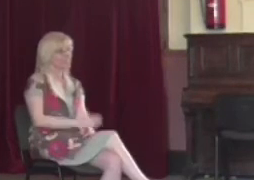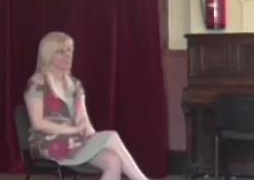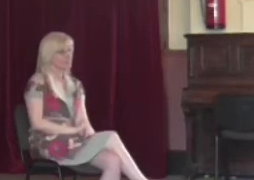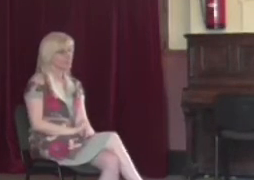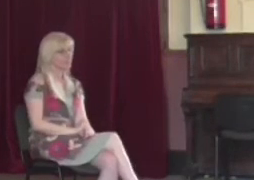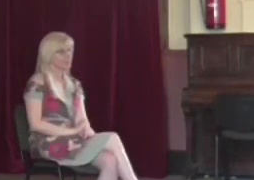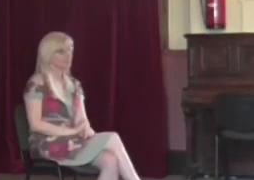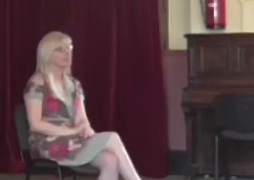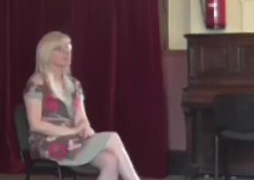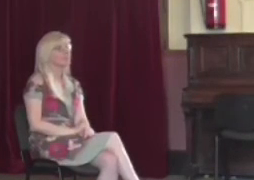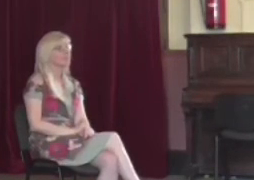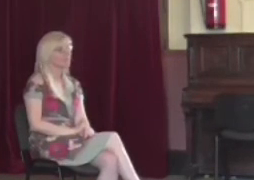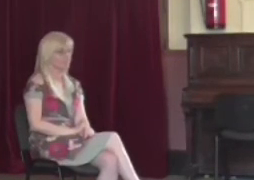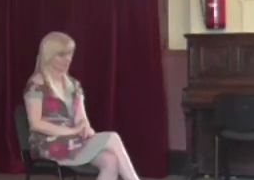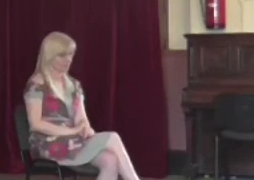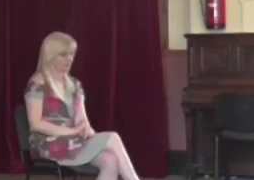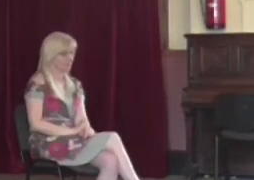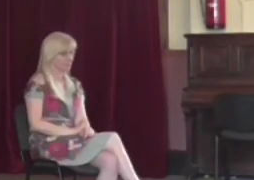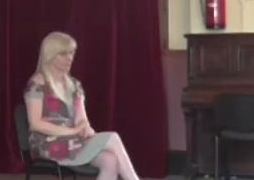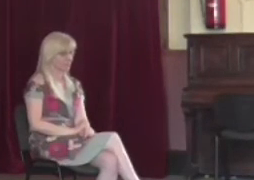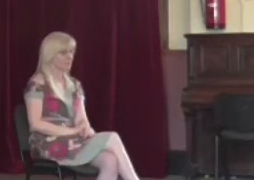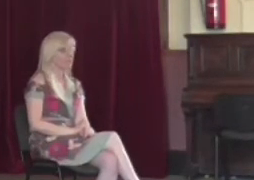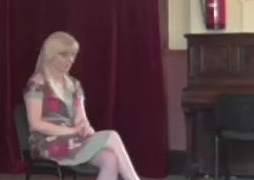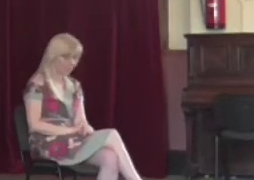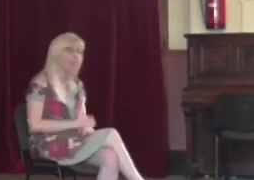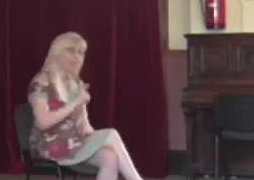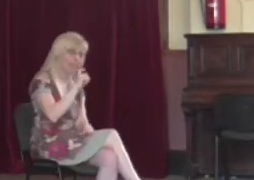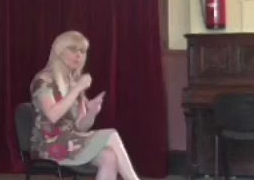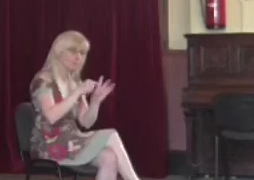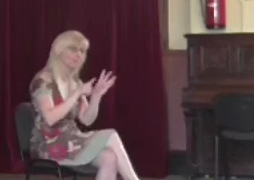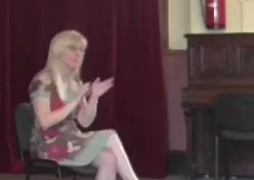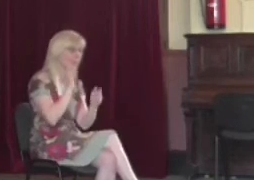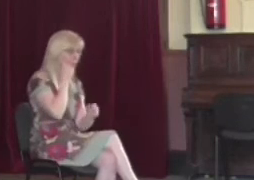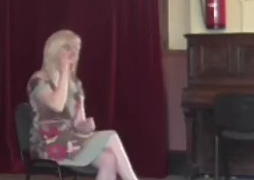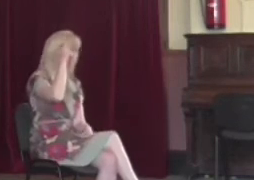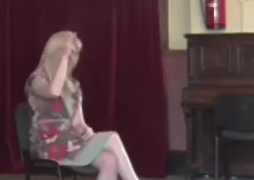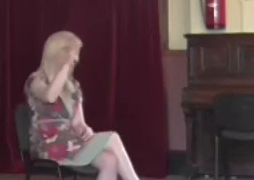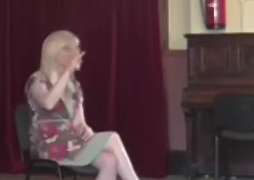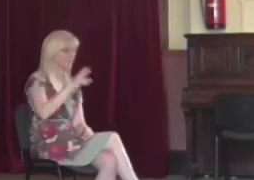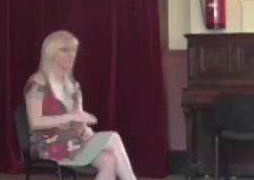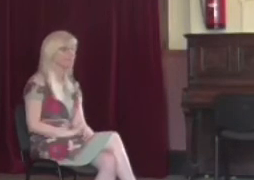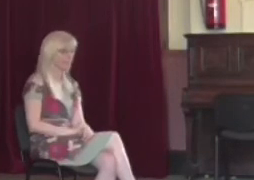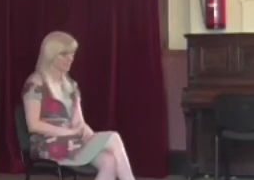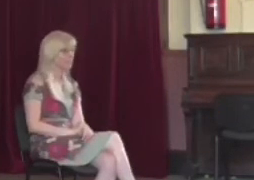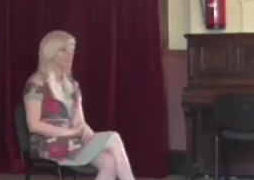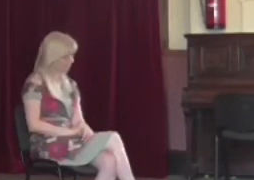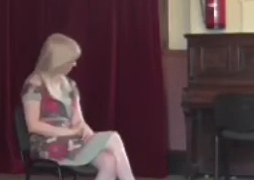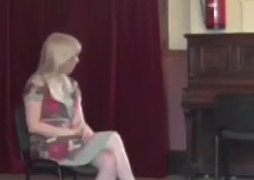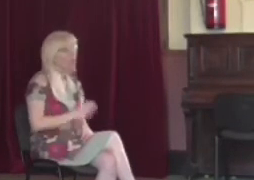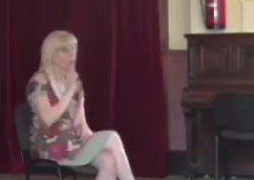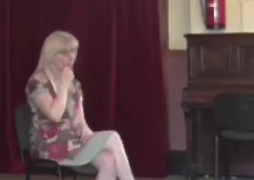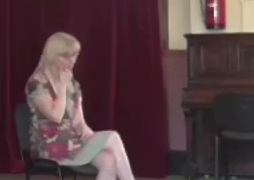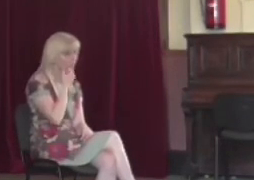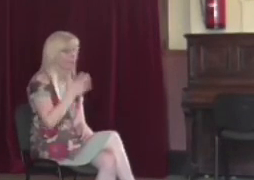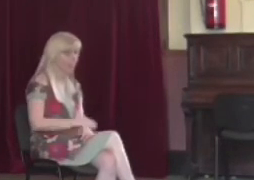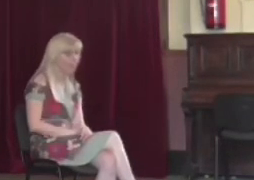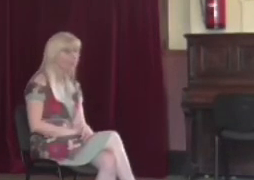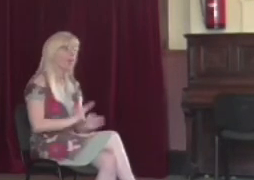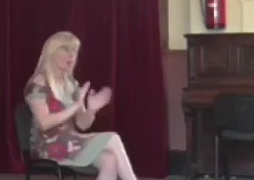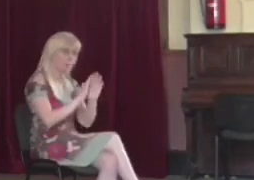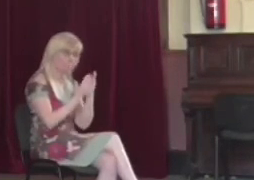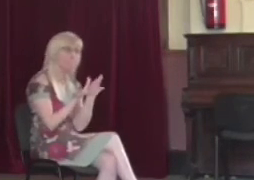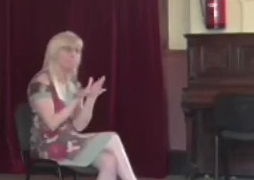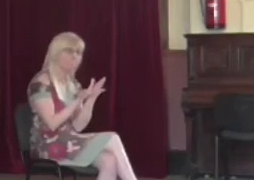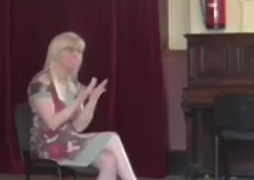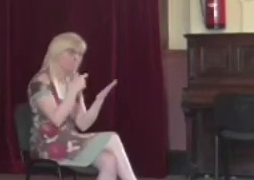you do, you have an assurance. And that is Jesus is with you. And that you, if you have said